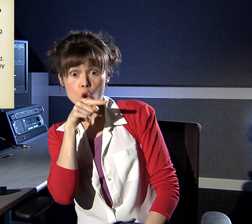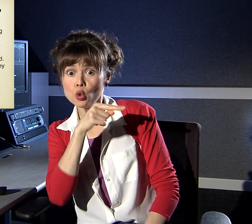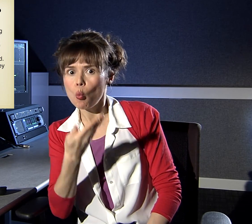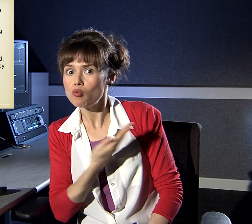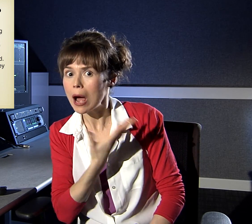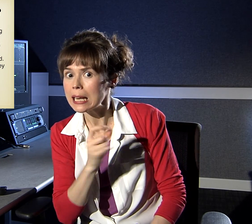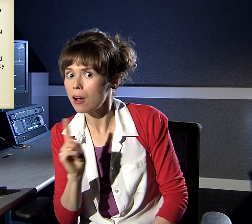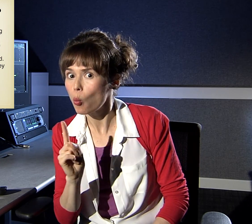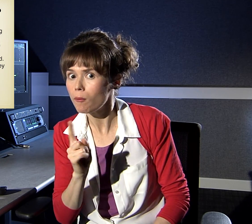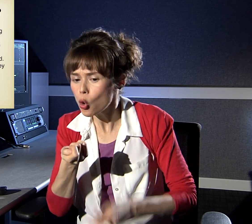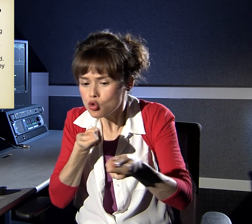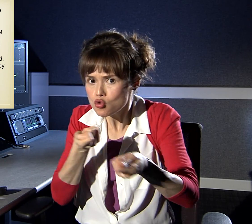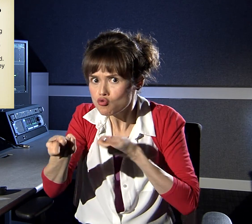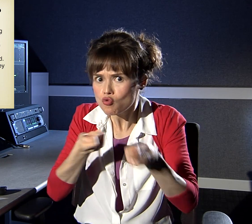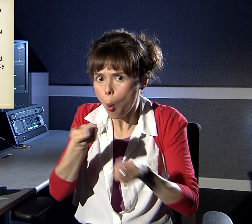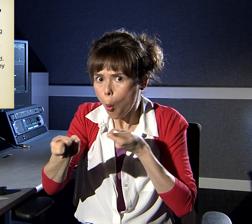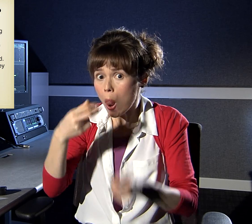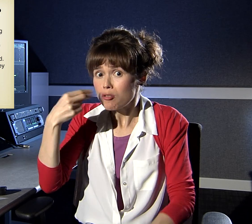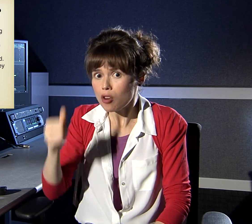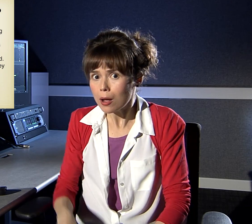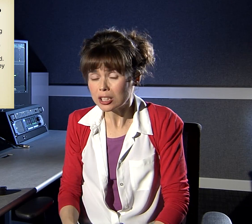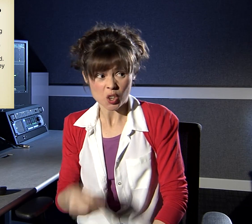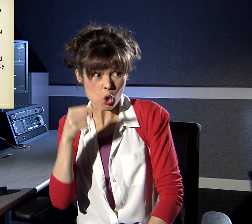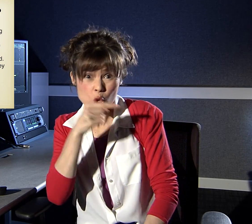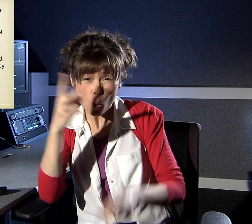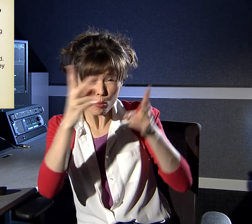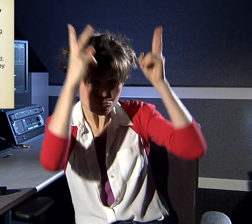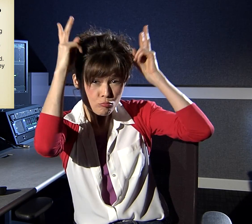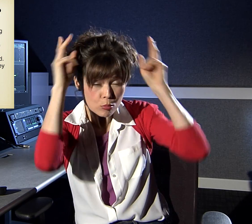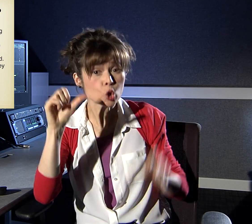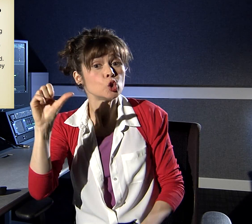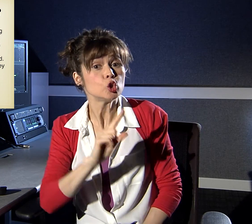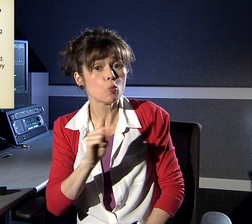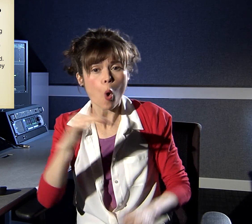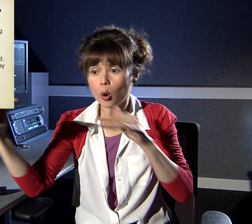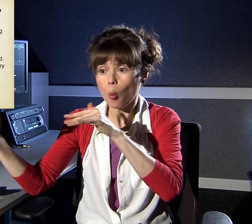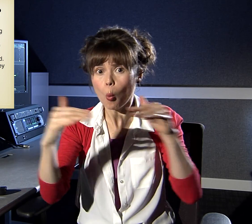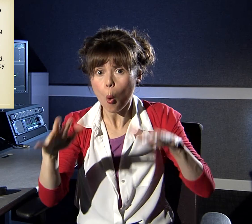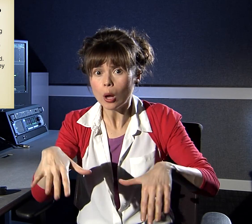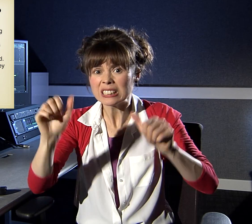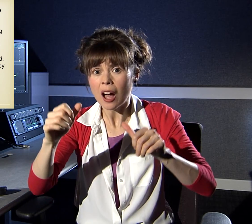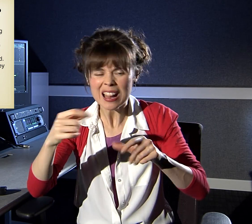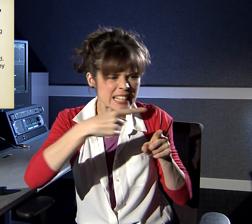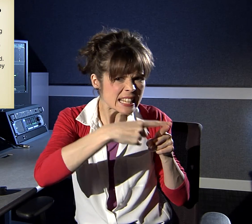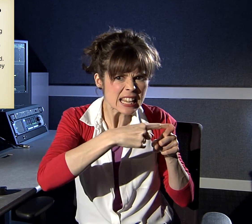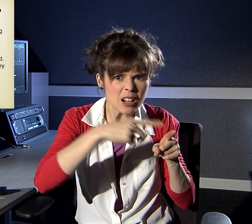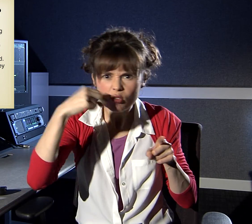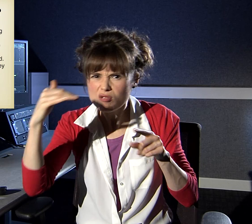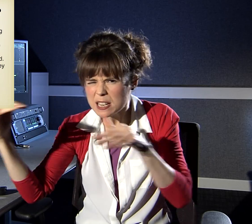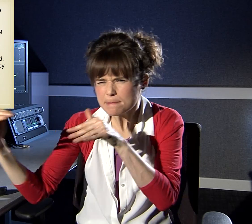discussing a claim that has been made that Henry V should become ruler of France.